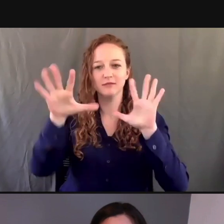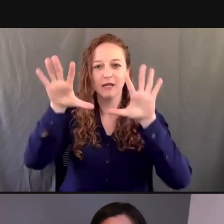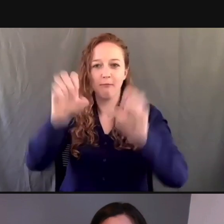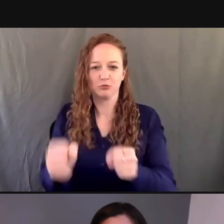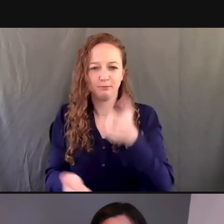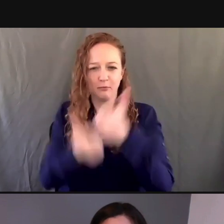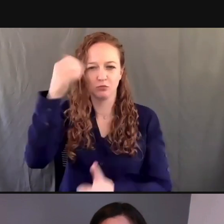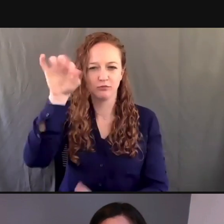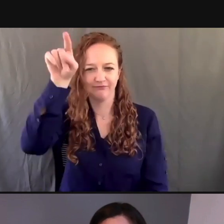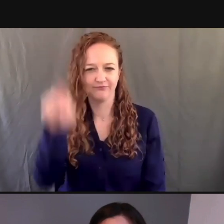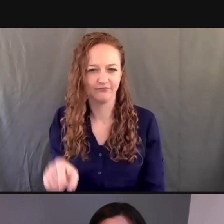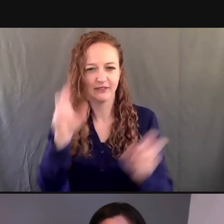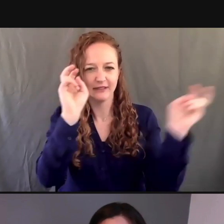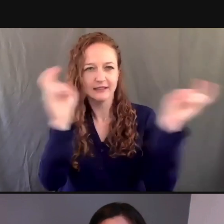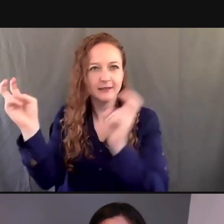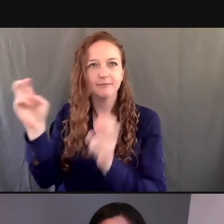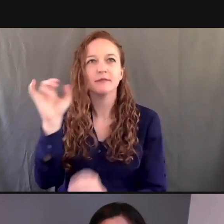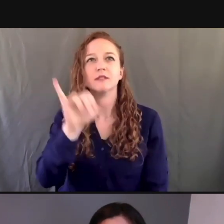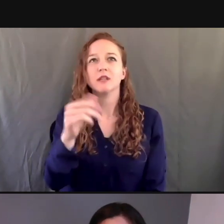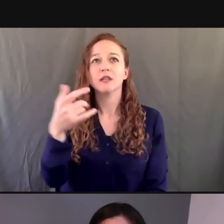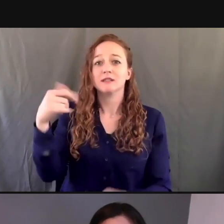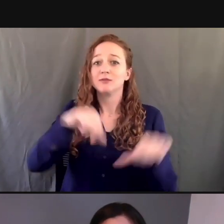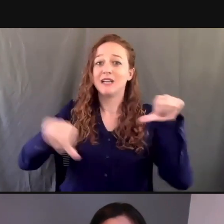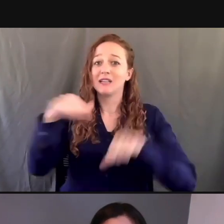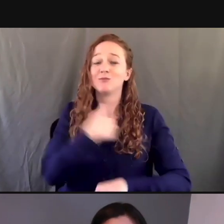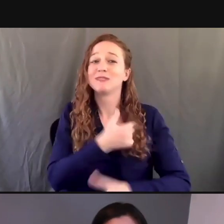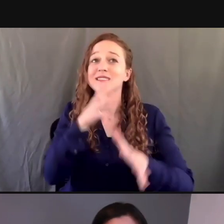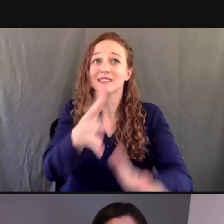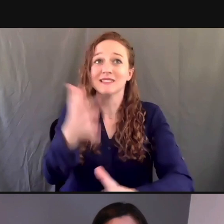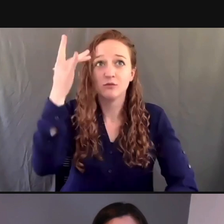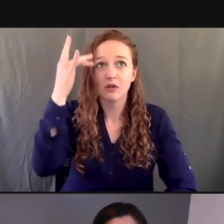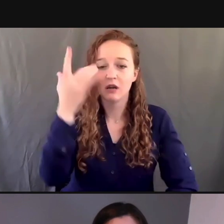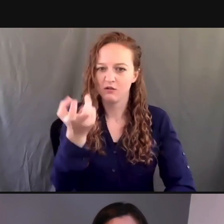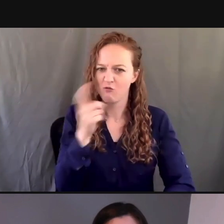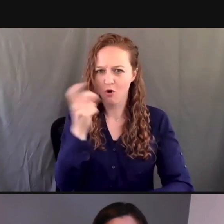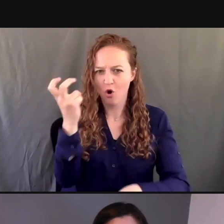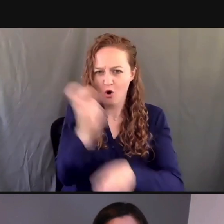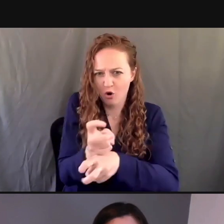learn. It can be complex.